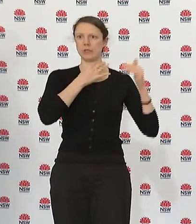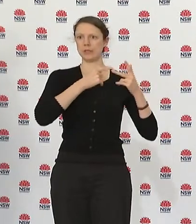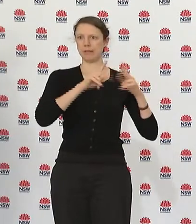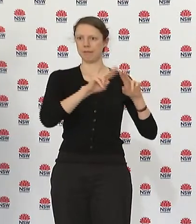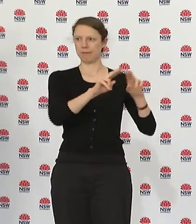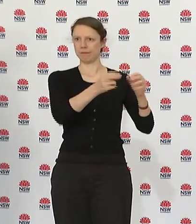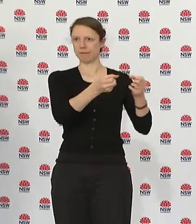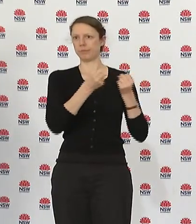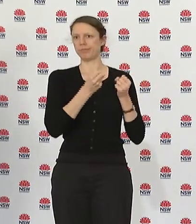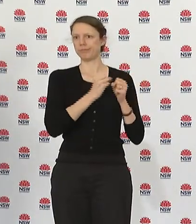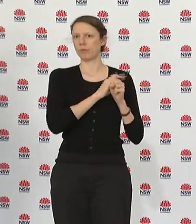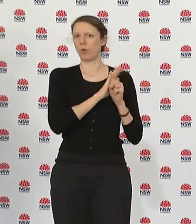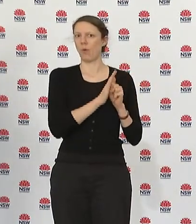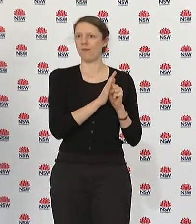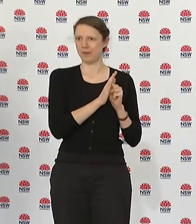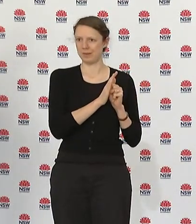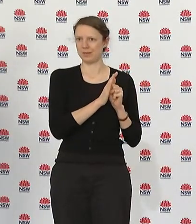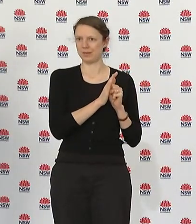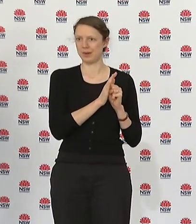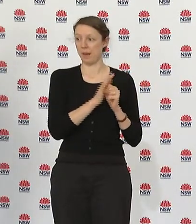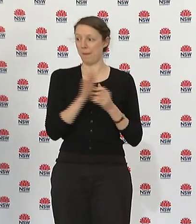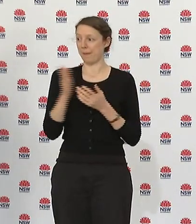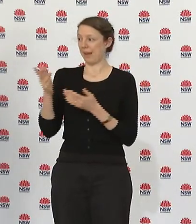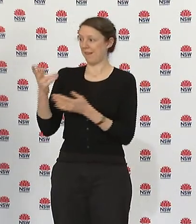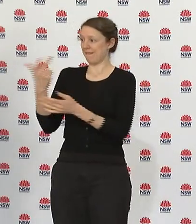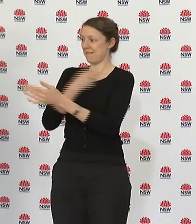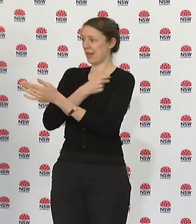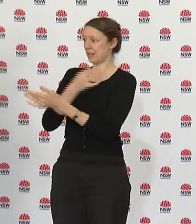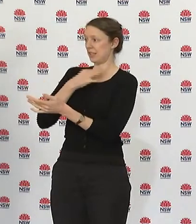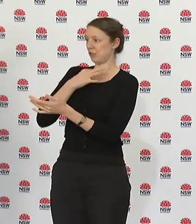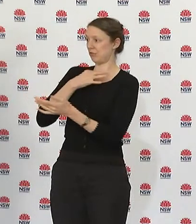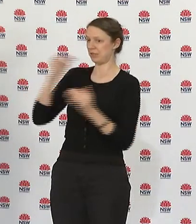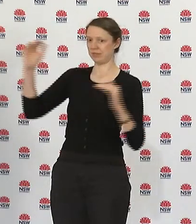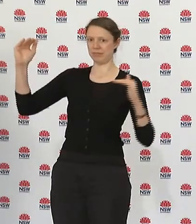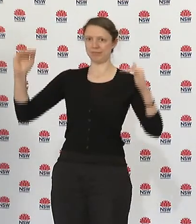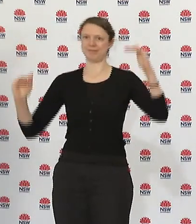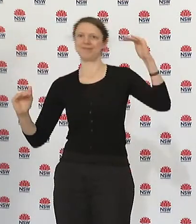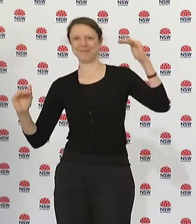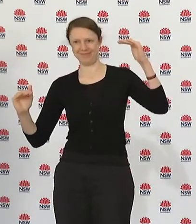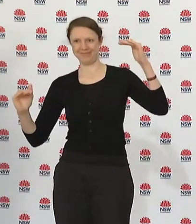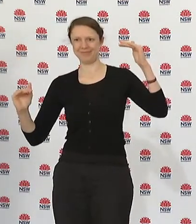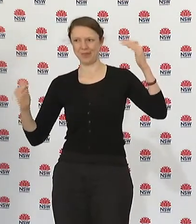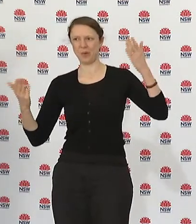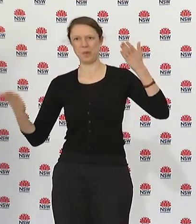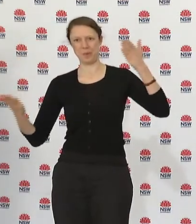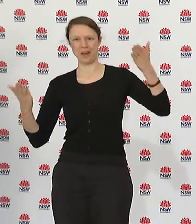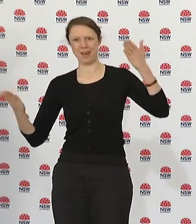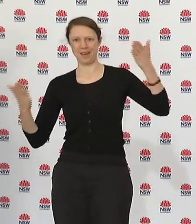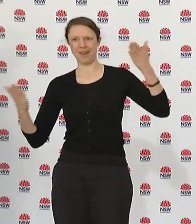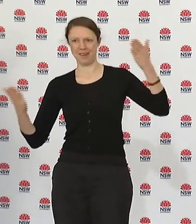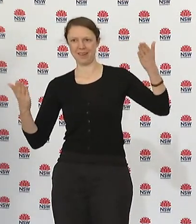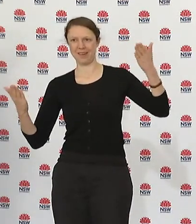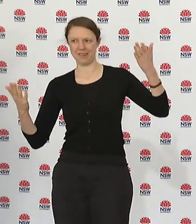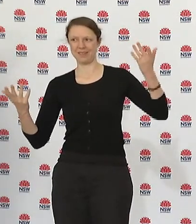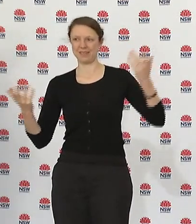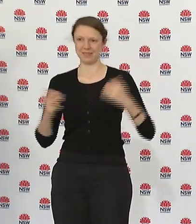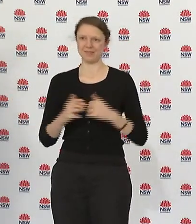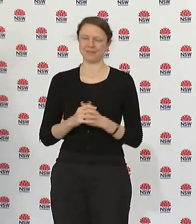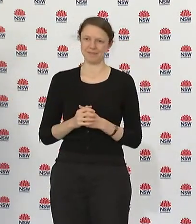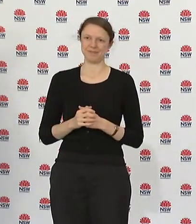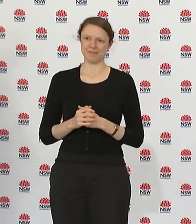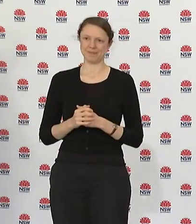the west and southwest of Sydney, for people to get the virus. So they definitely are able to get it if they're over 18. They can get the